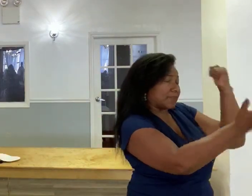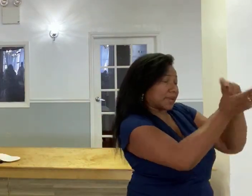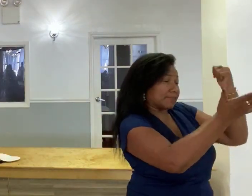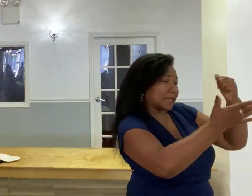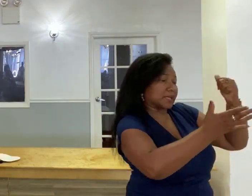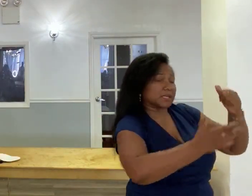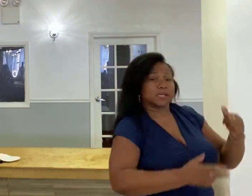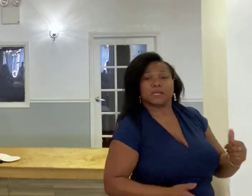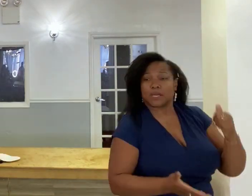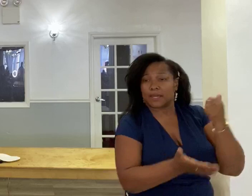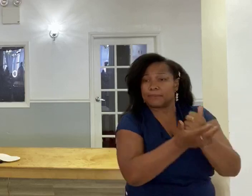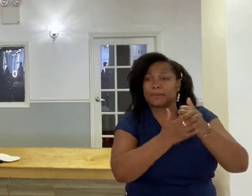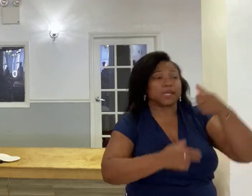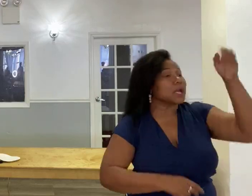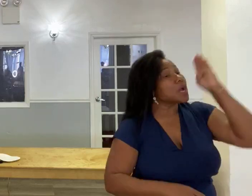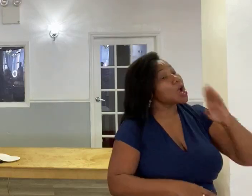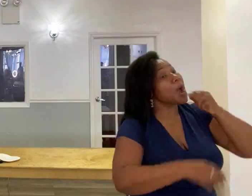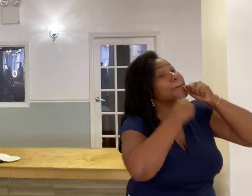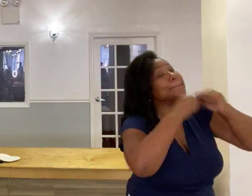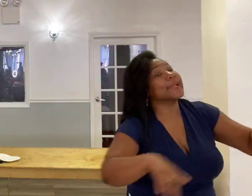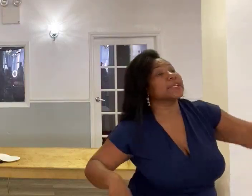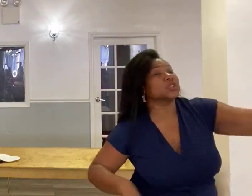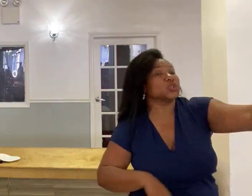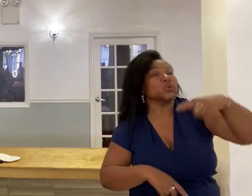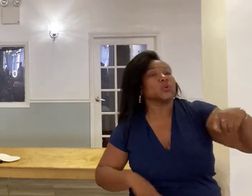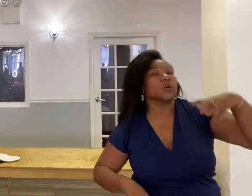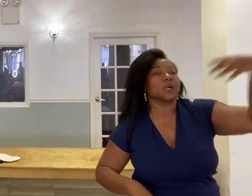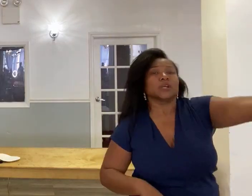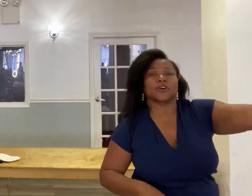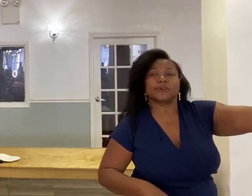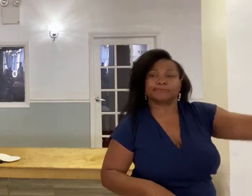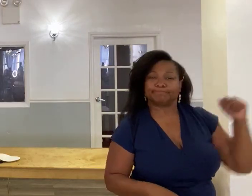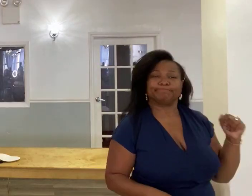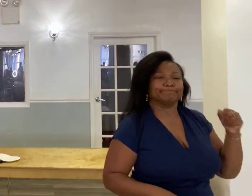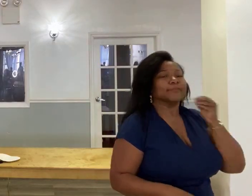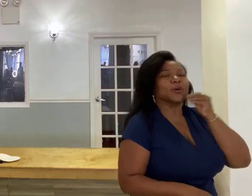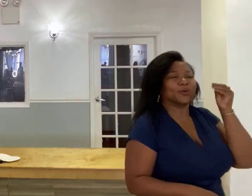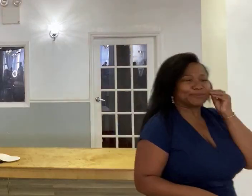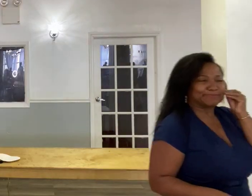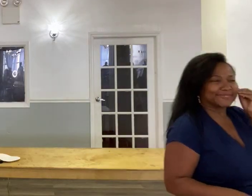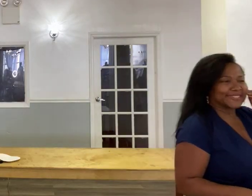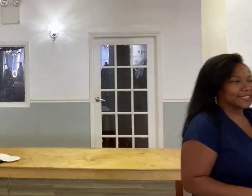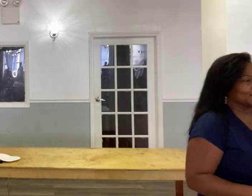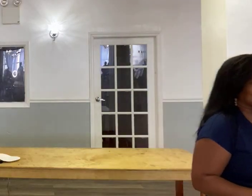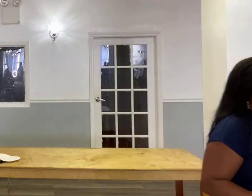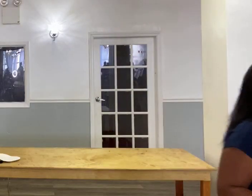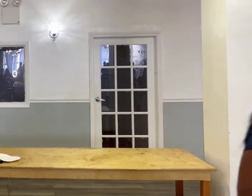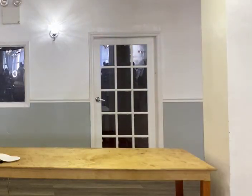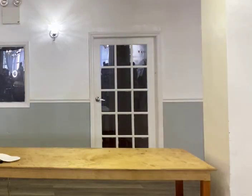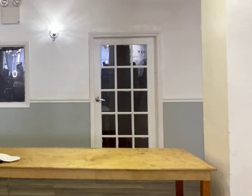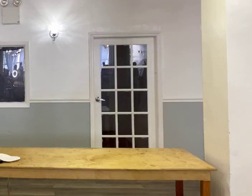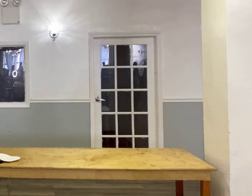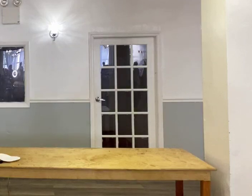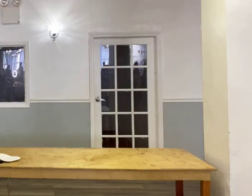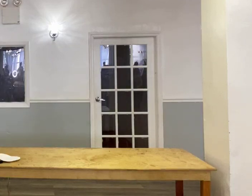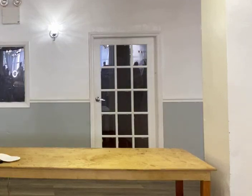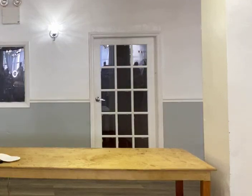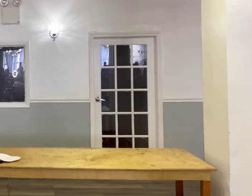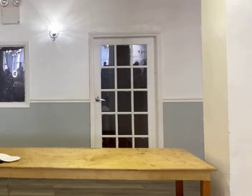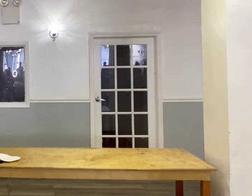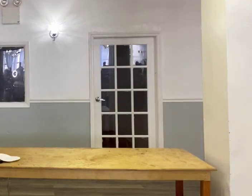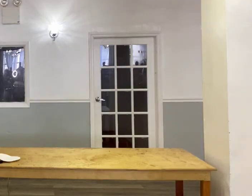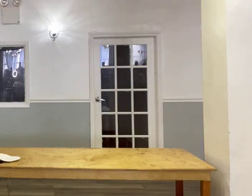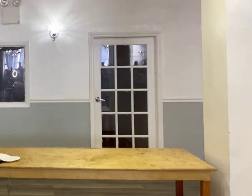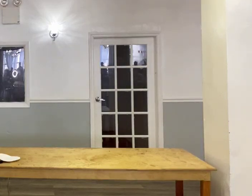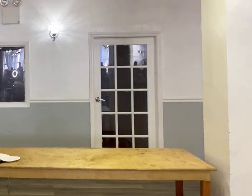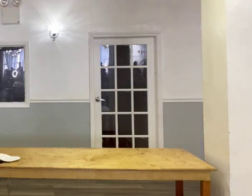Amen. Amen. God bless you. You are dismissed. Don't forget about Saturday and next